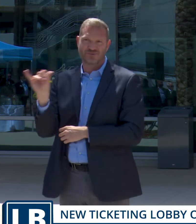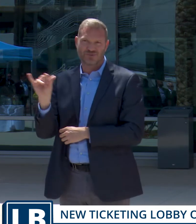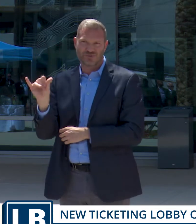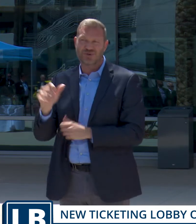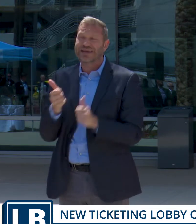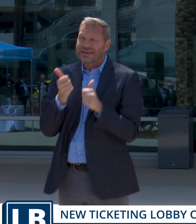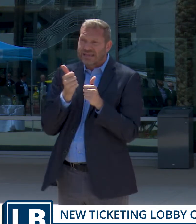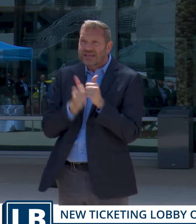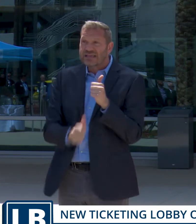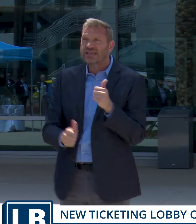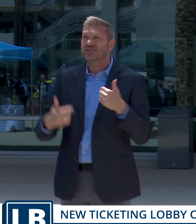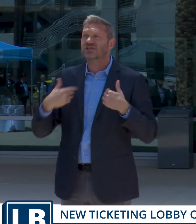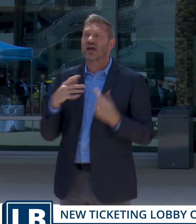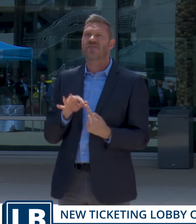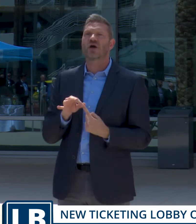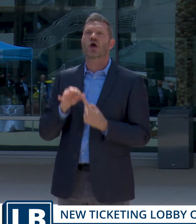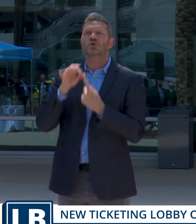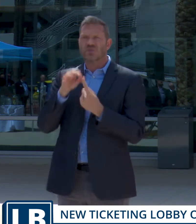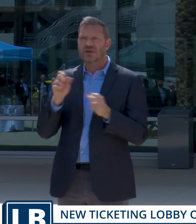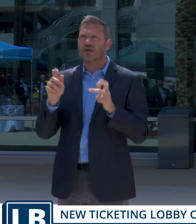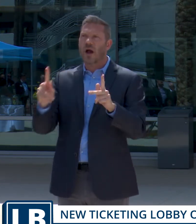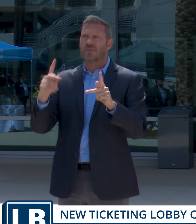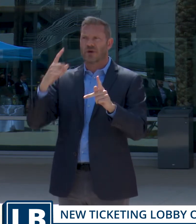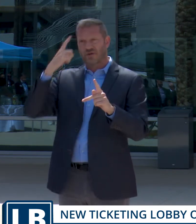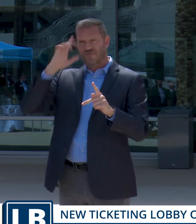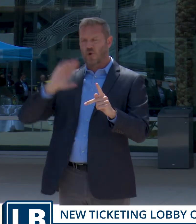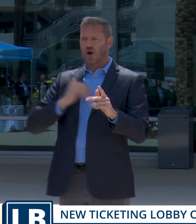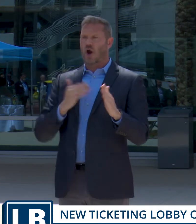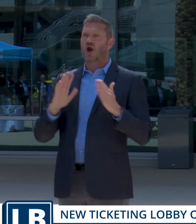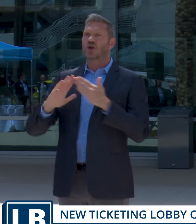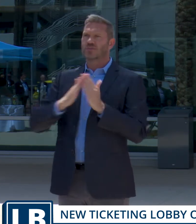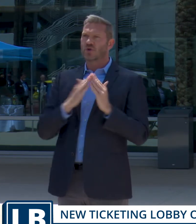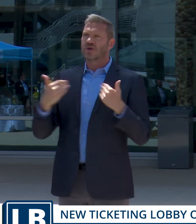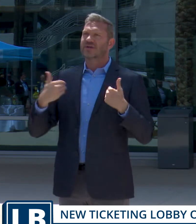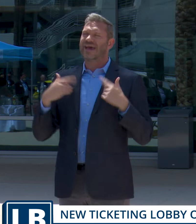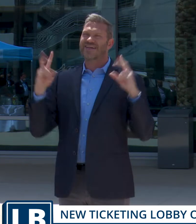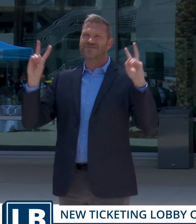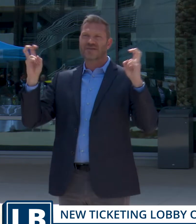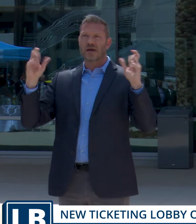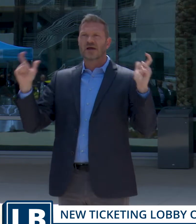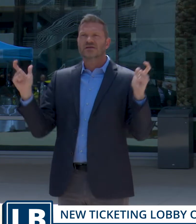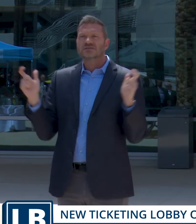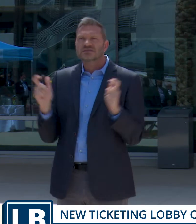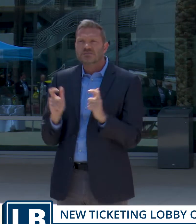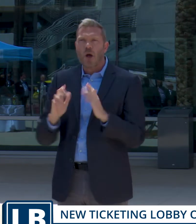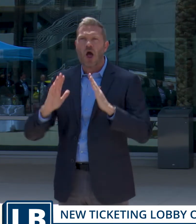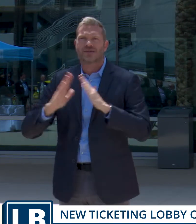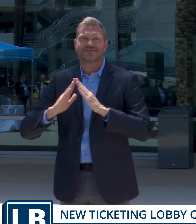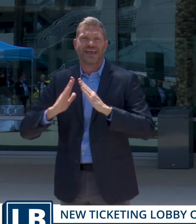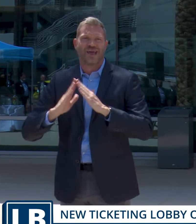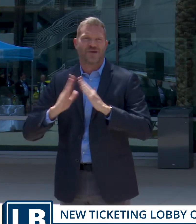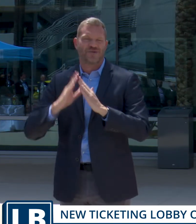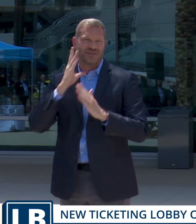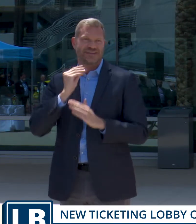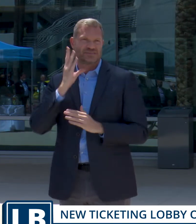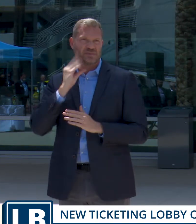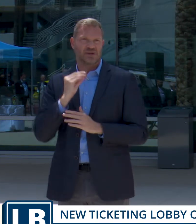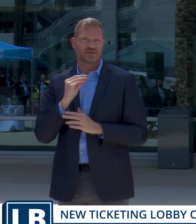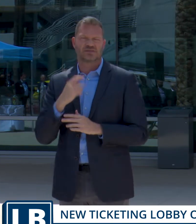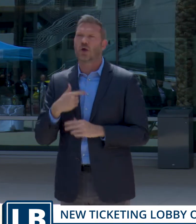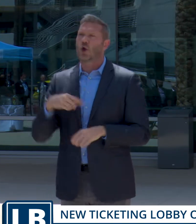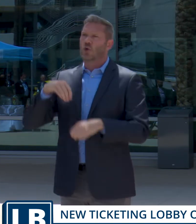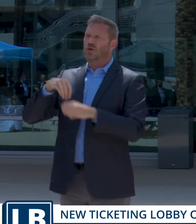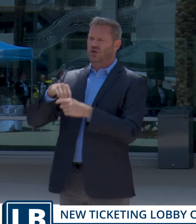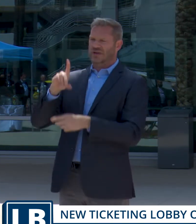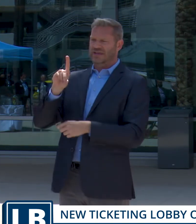unique opportunity for our community to have a very small town experience. When you're sitting at the gate, I was at Denver